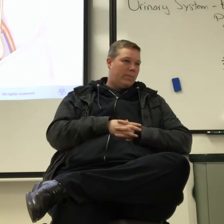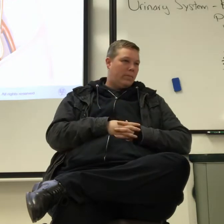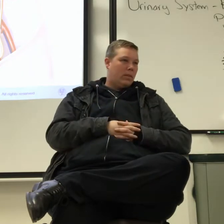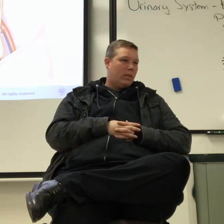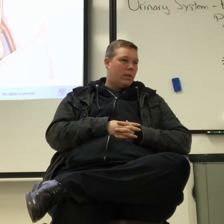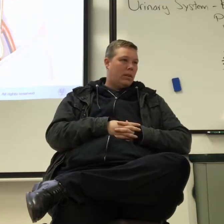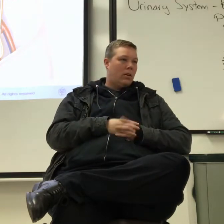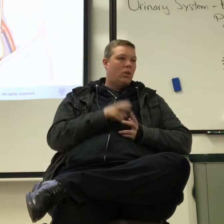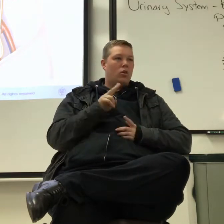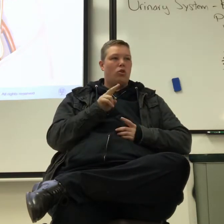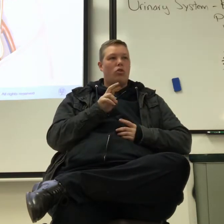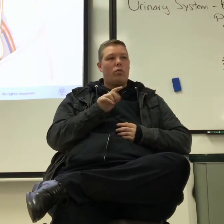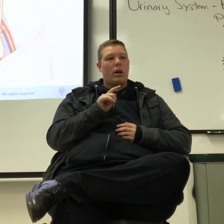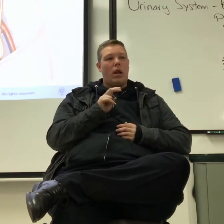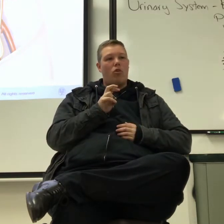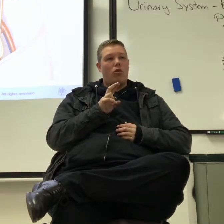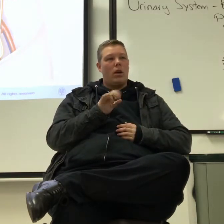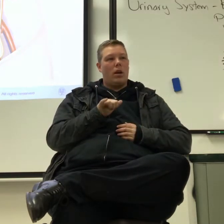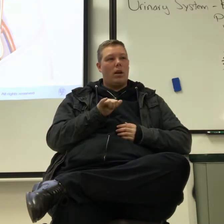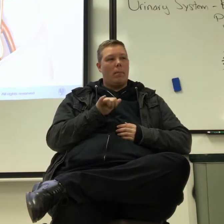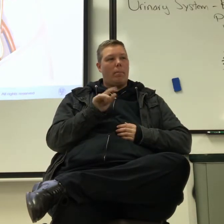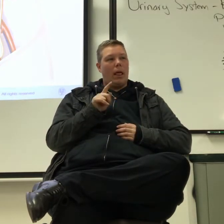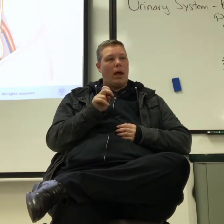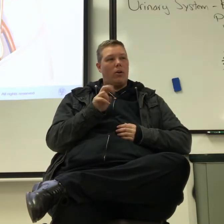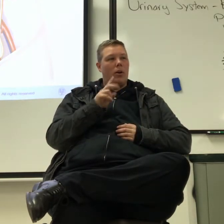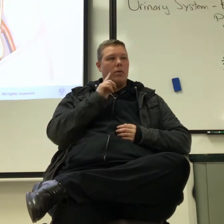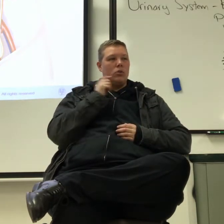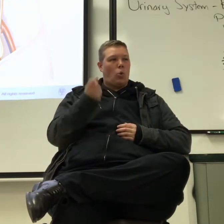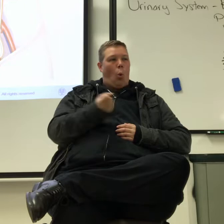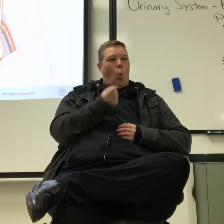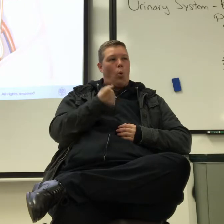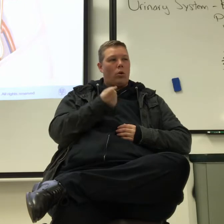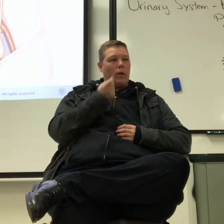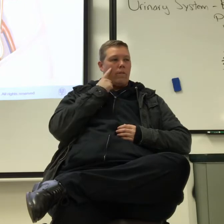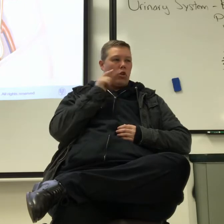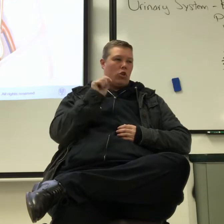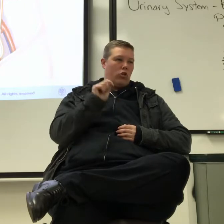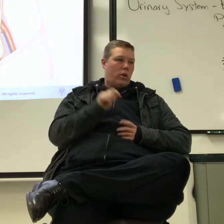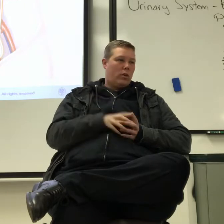The urinary bladder is just a holding chamber for the urine.